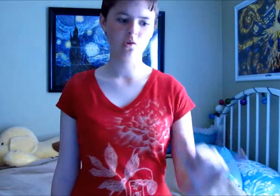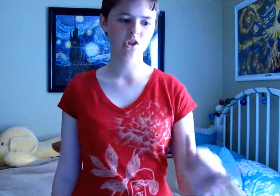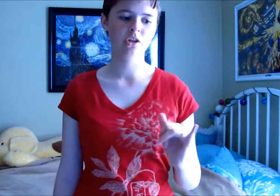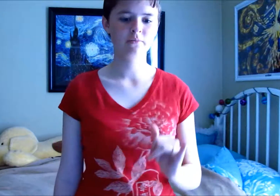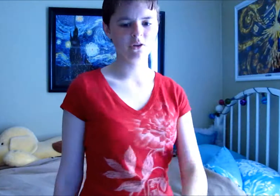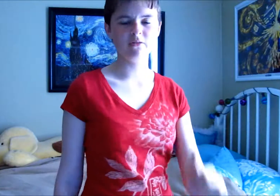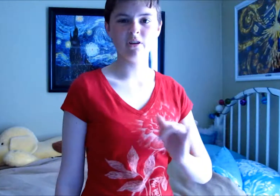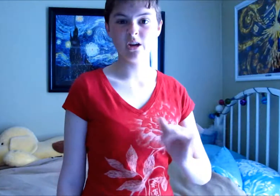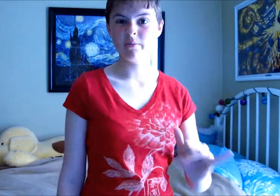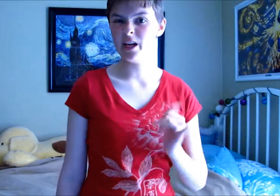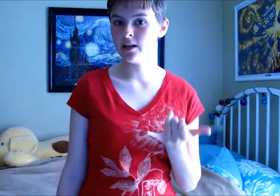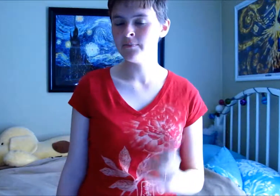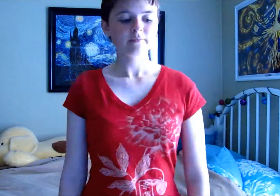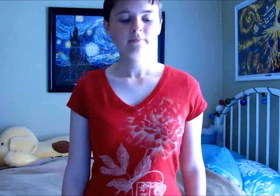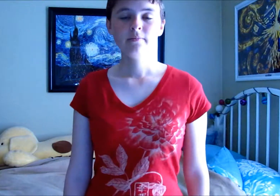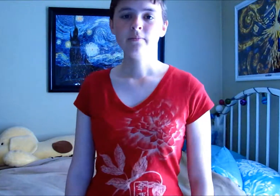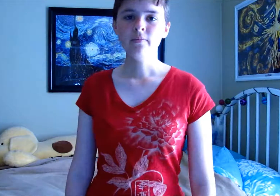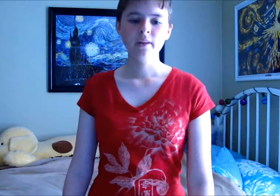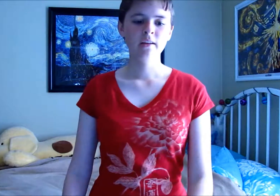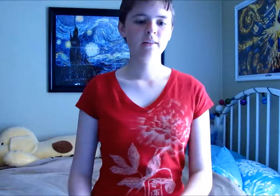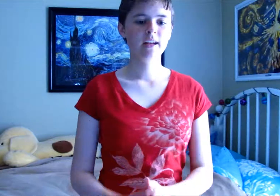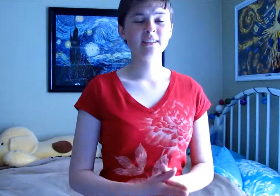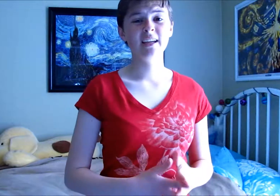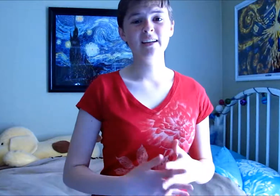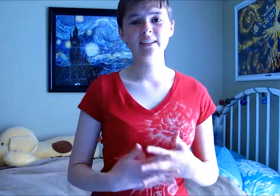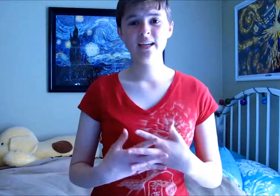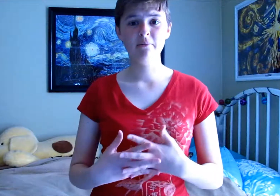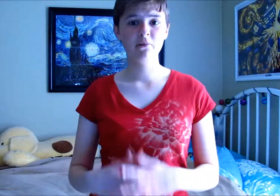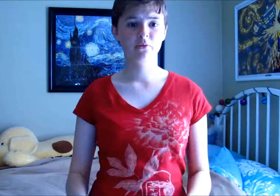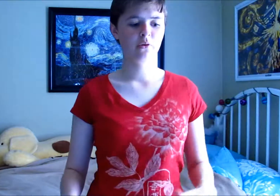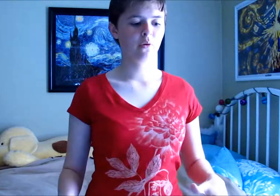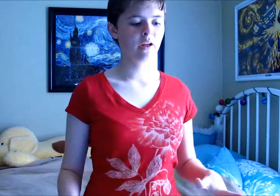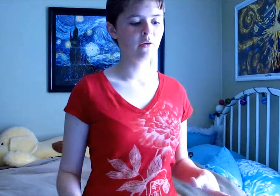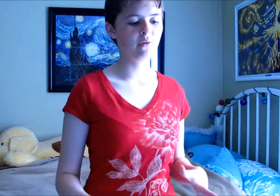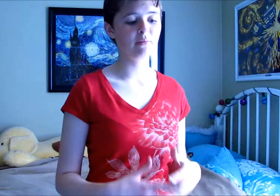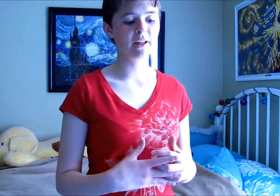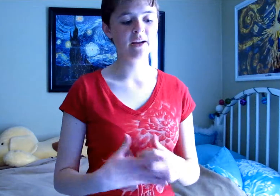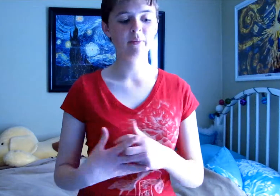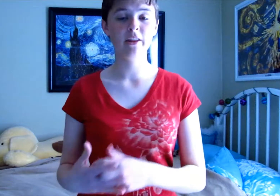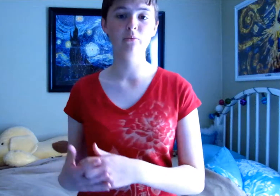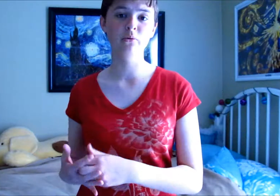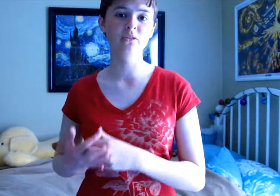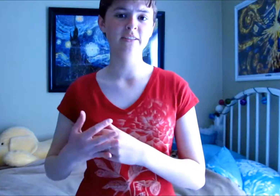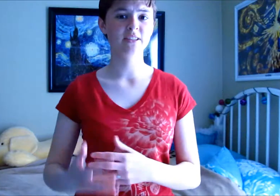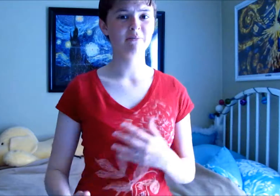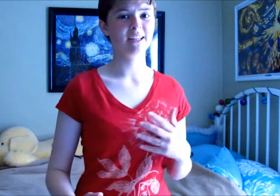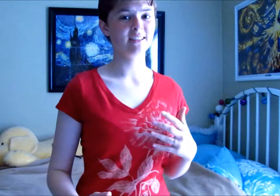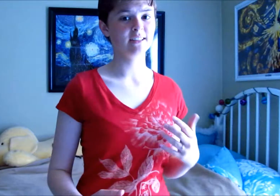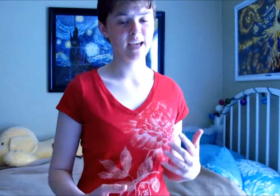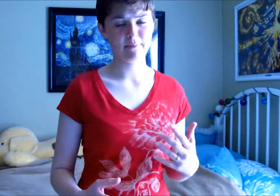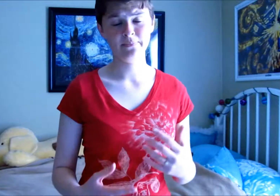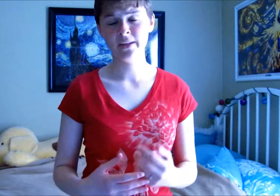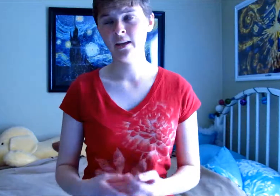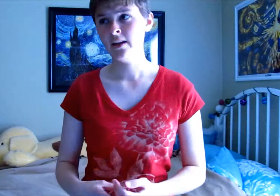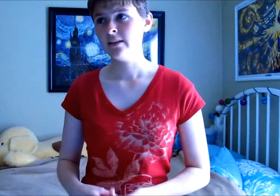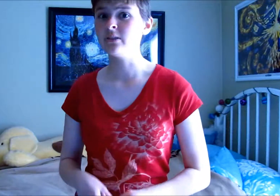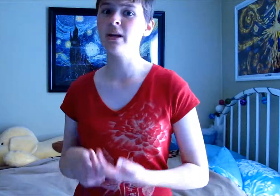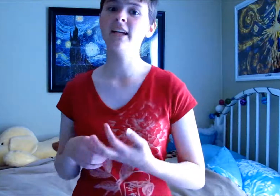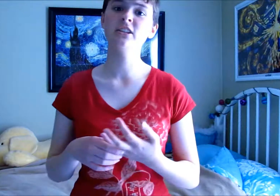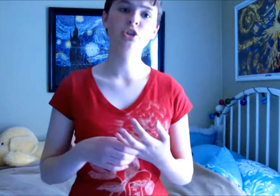shoulder or in front of your body. The next line is, I'm through with playing by the rules of someone else's game. This one I had to